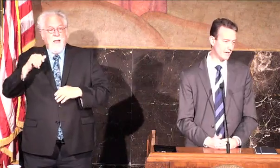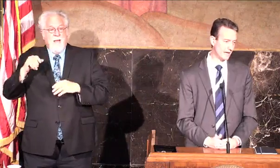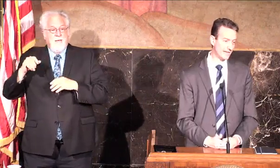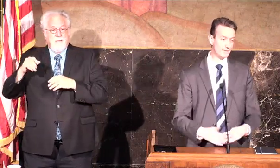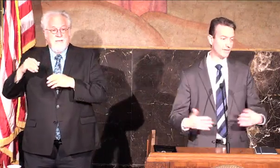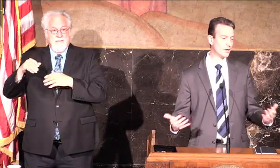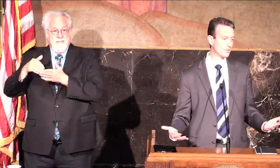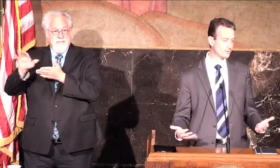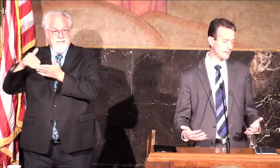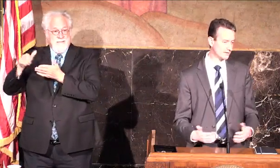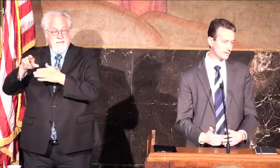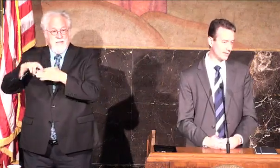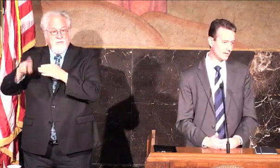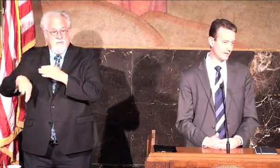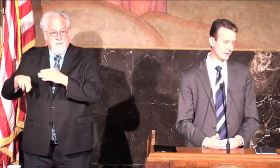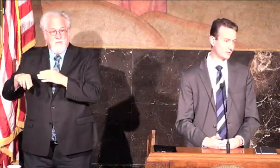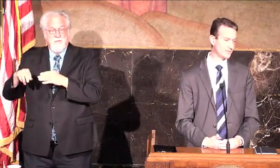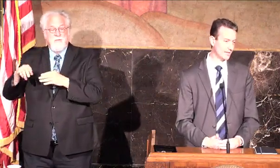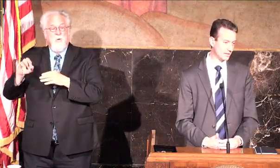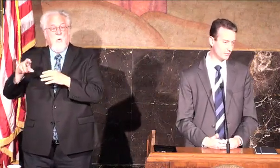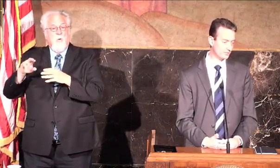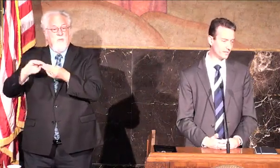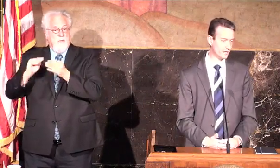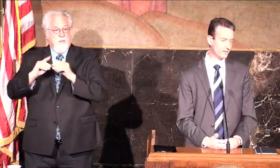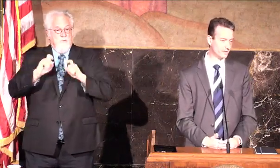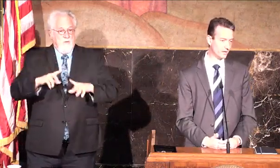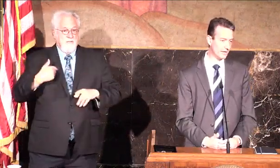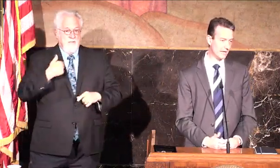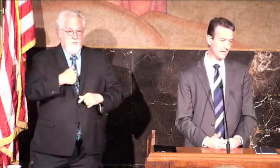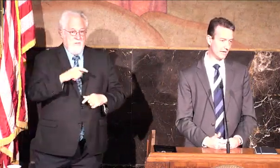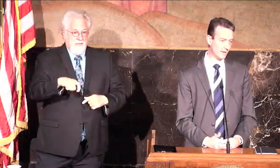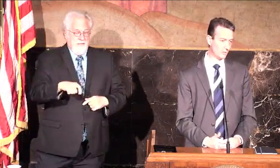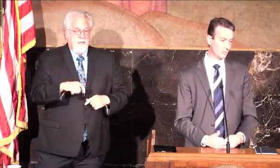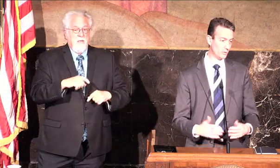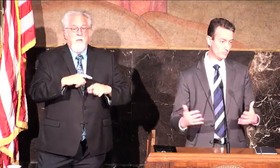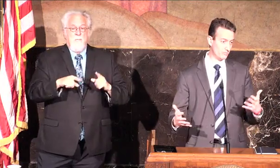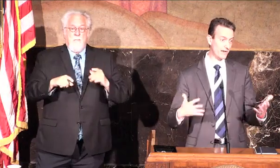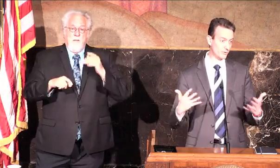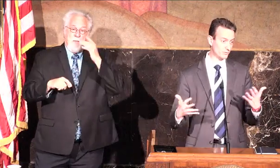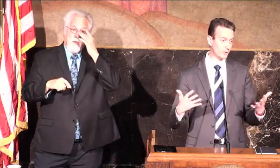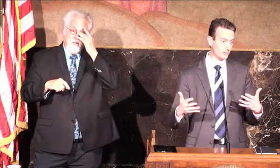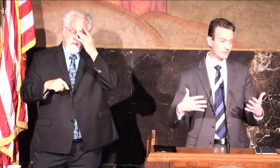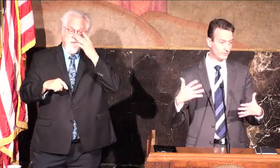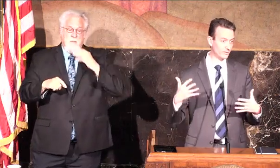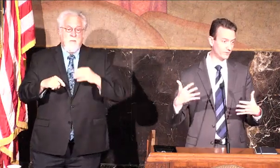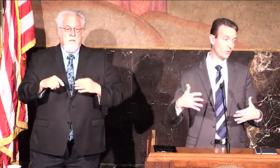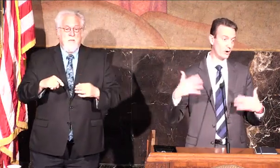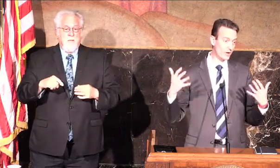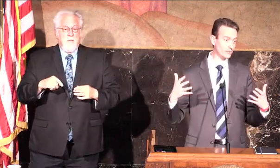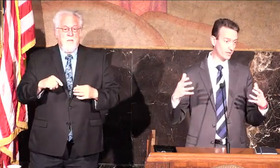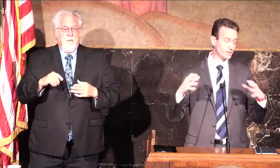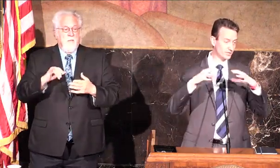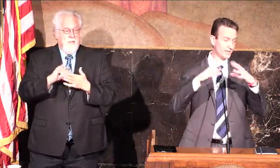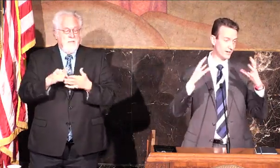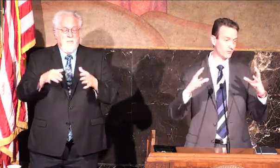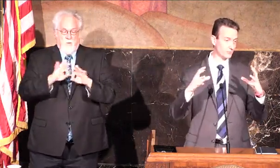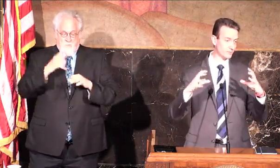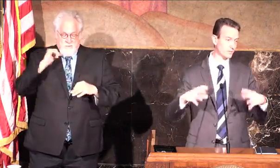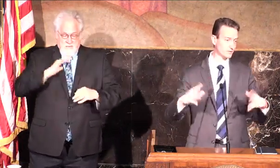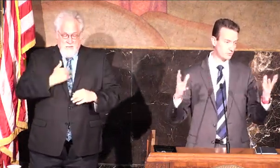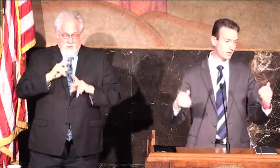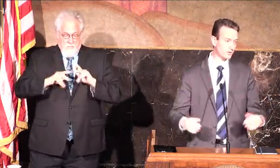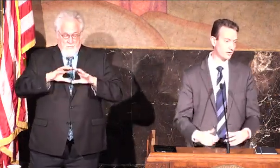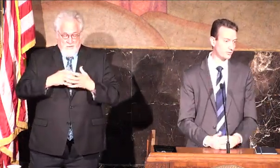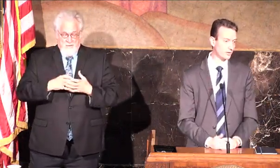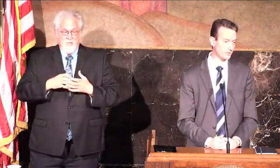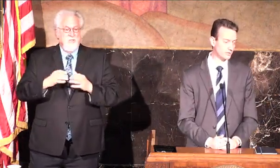tests. Even the number of tests that Louisiana would be engaged on would matter as well, given our population in that group is